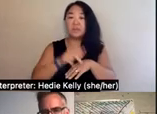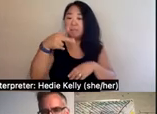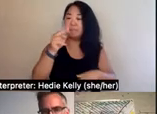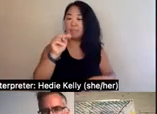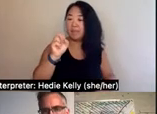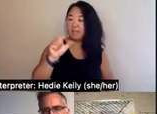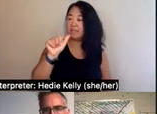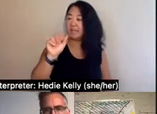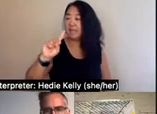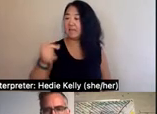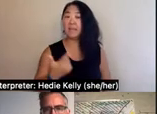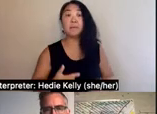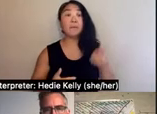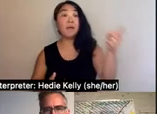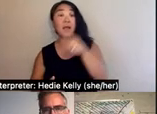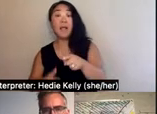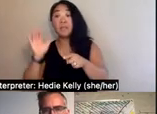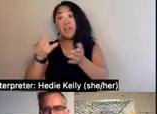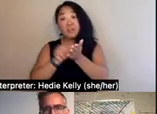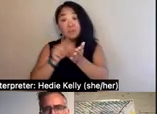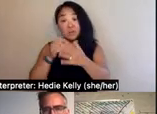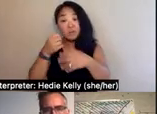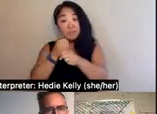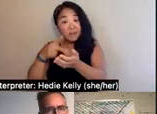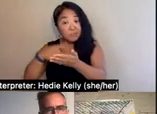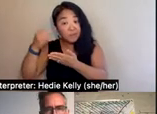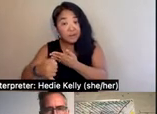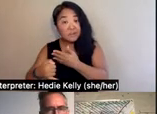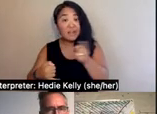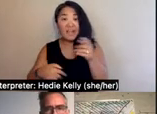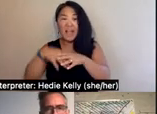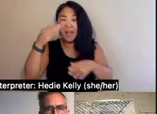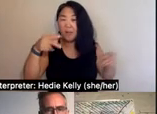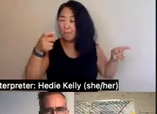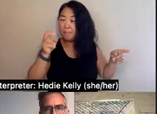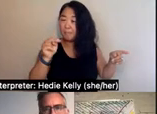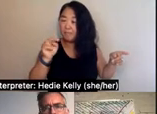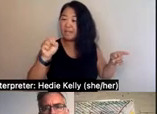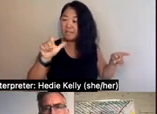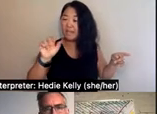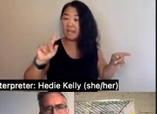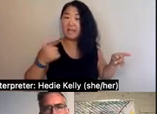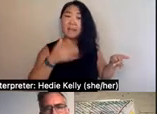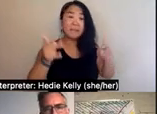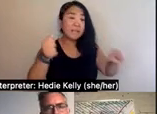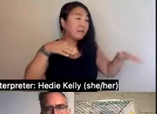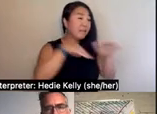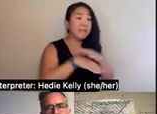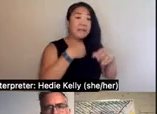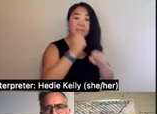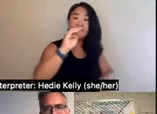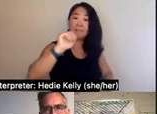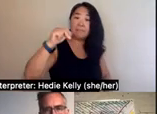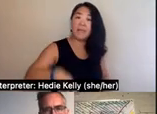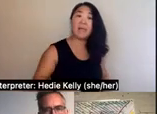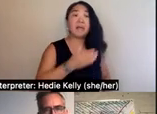printmaking project happening out on Penn's Landing, where we just had folks come in and make their maps. And here's some folks by the